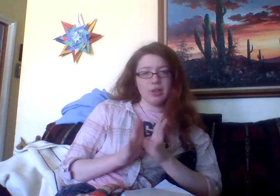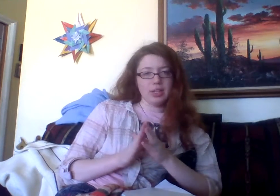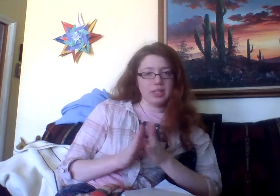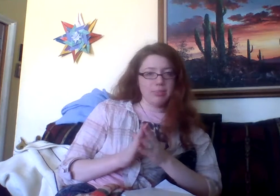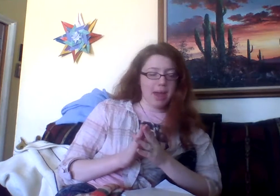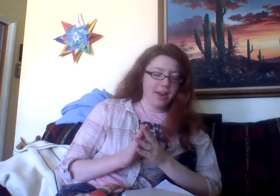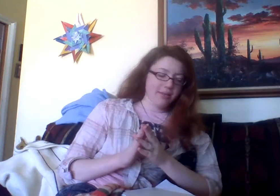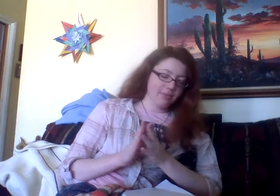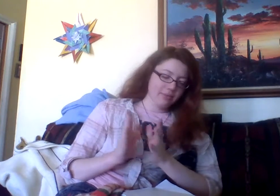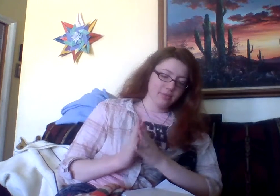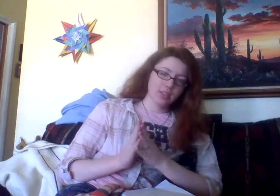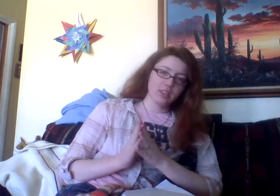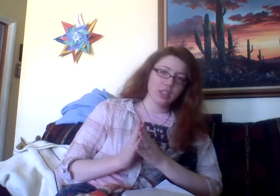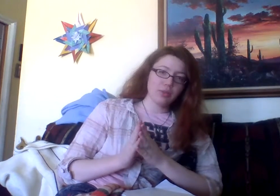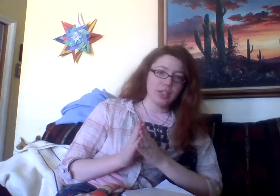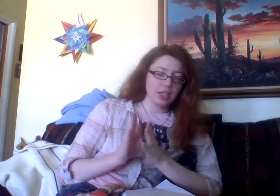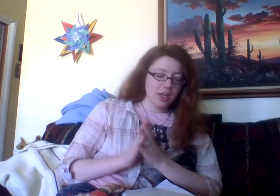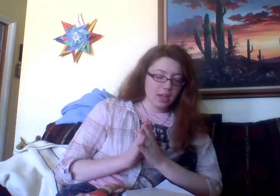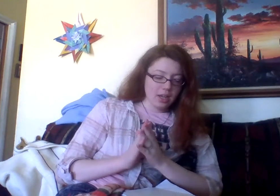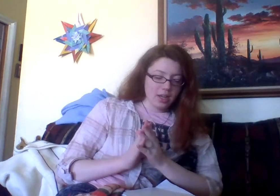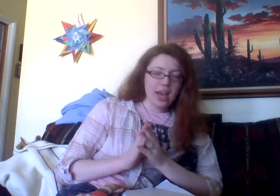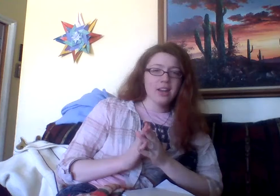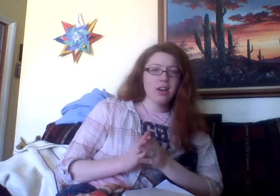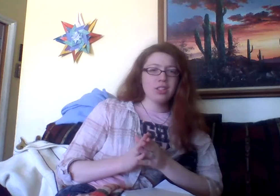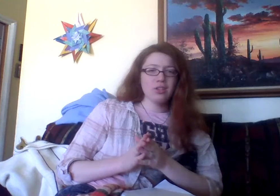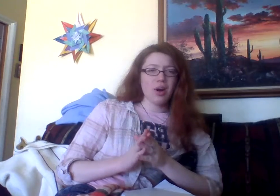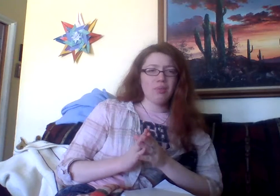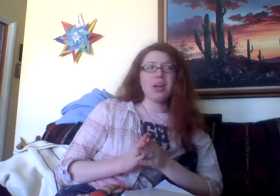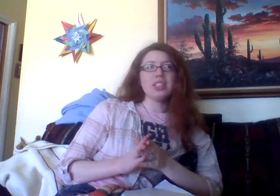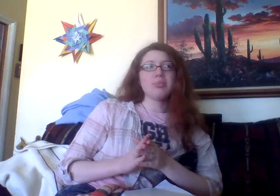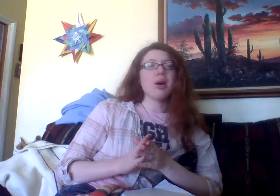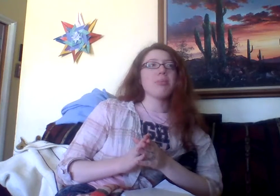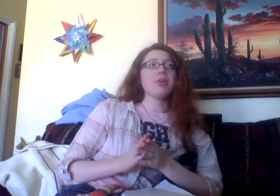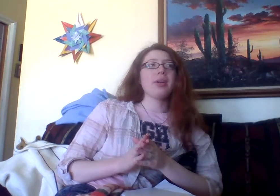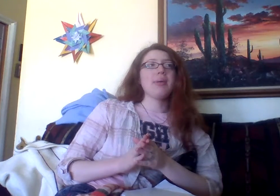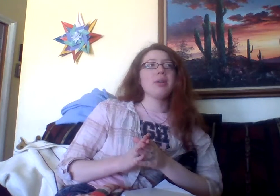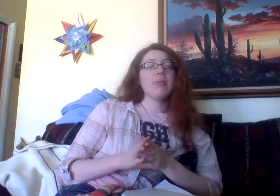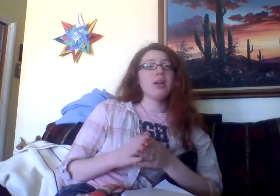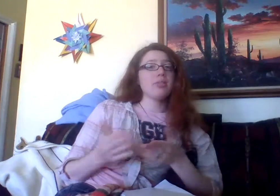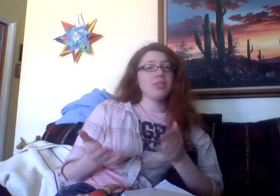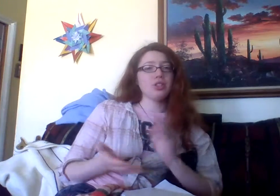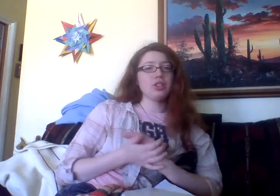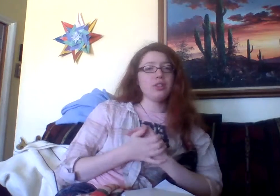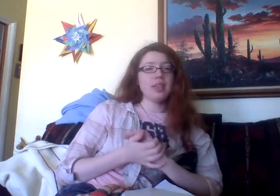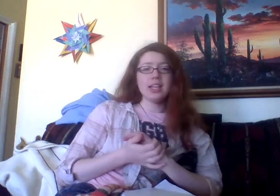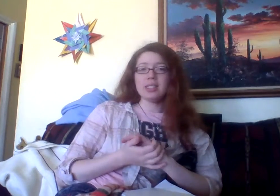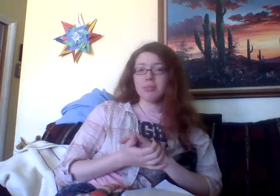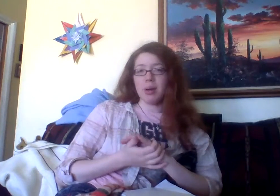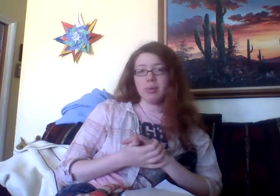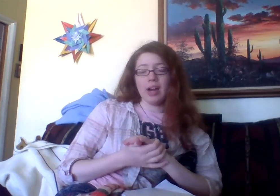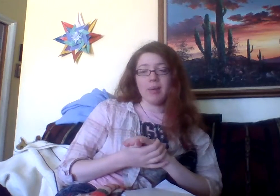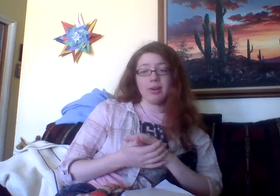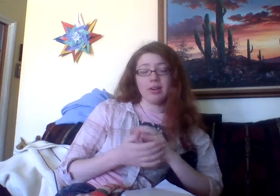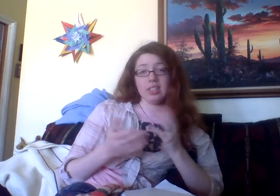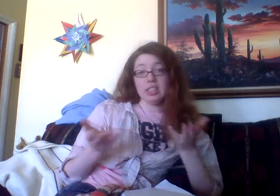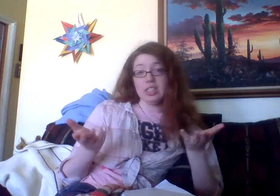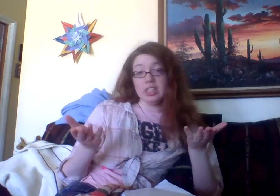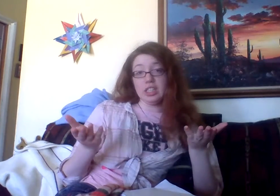does depend on the situation. And also on what is proper grammar. I'm not even sure if that is proper grammar in